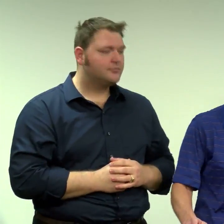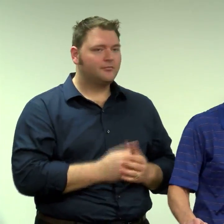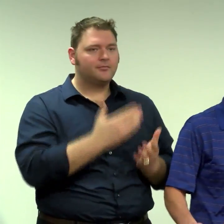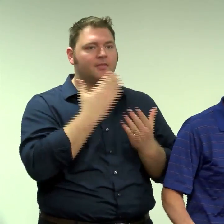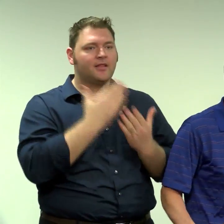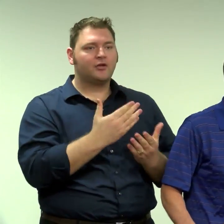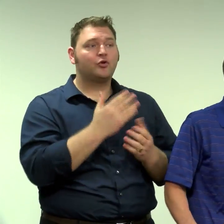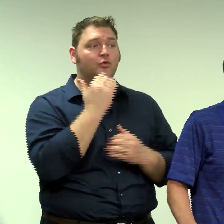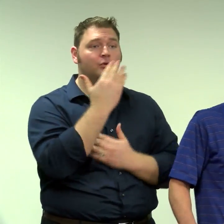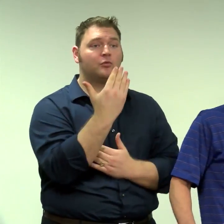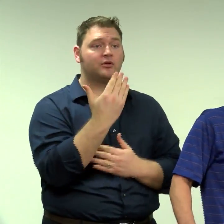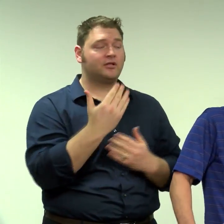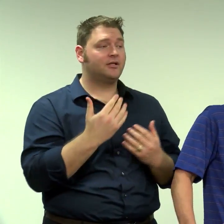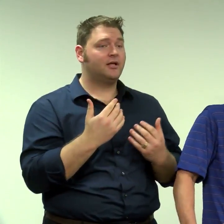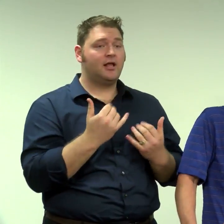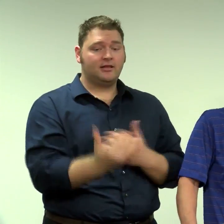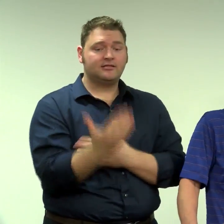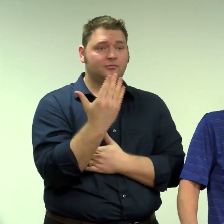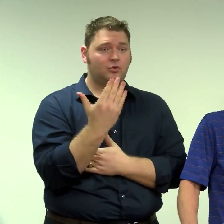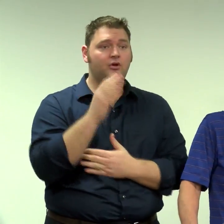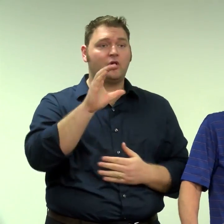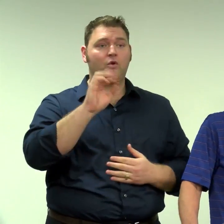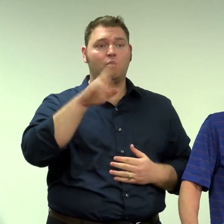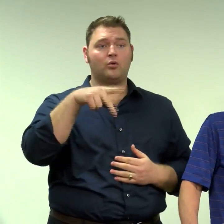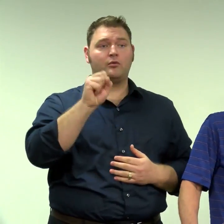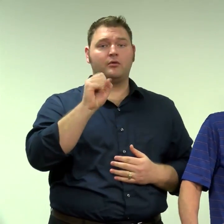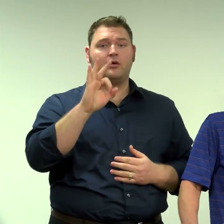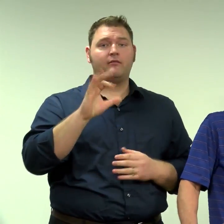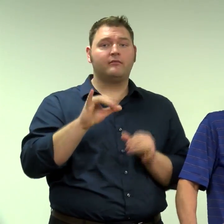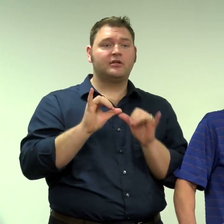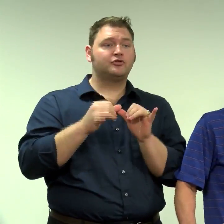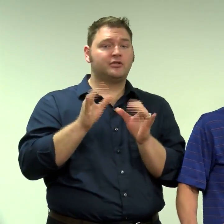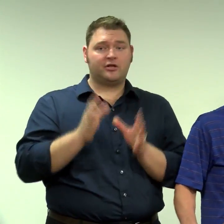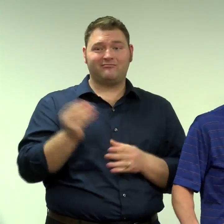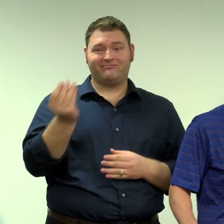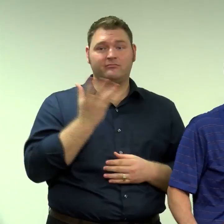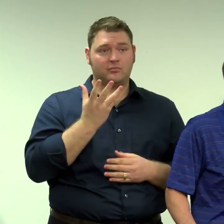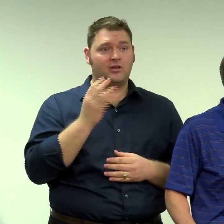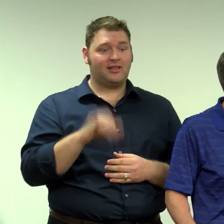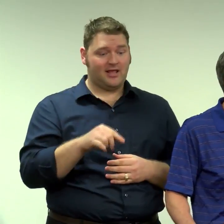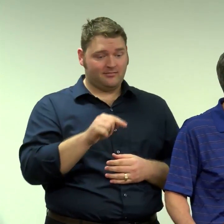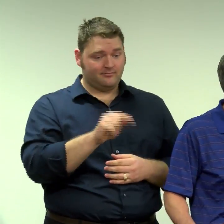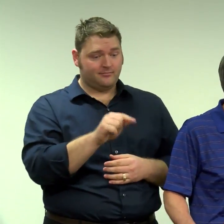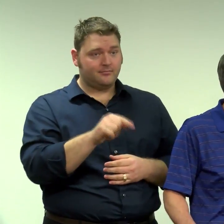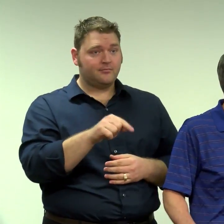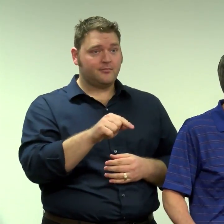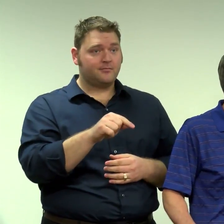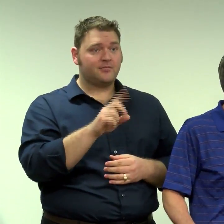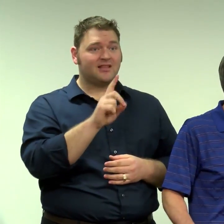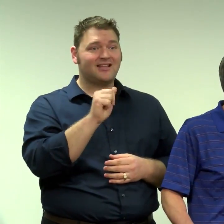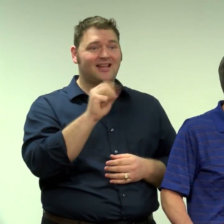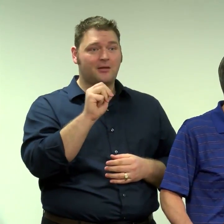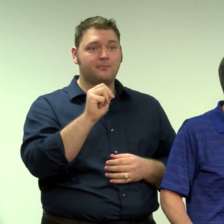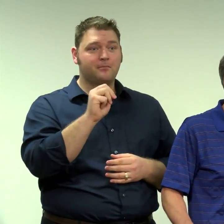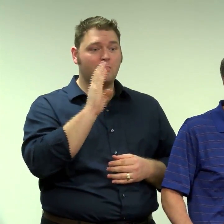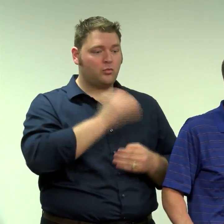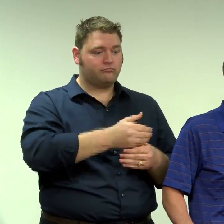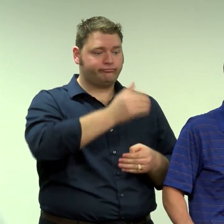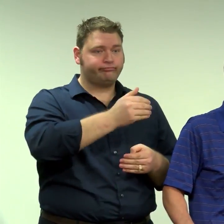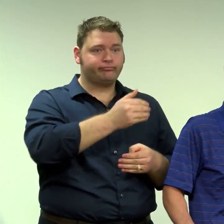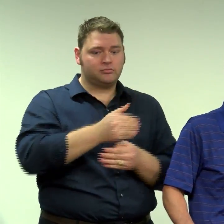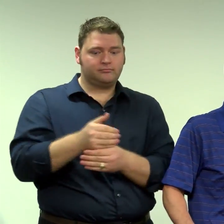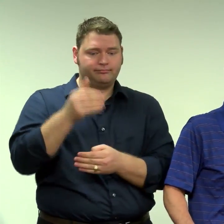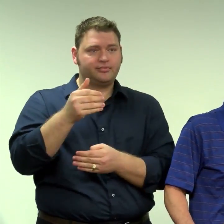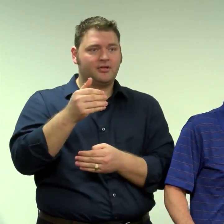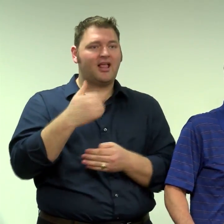Good morning. This morning we were advised by the Corps of Engineers that the Addicts Dam will have some what we call uncontrolled release rates